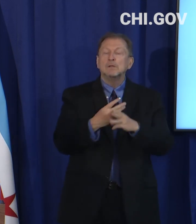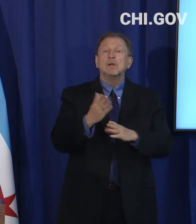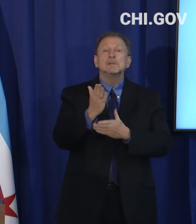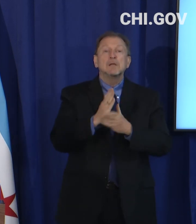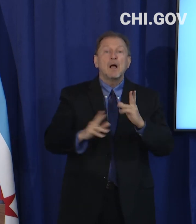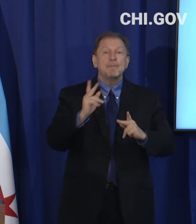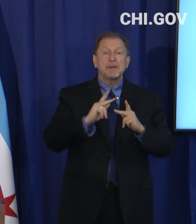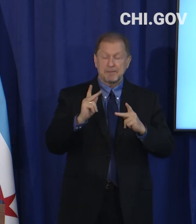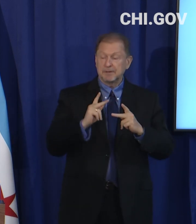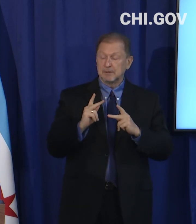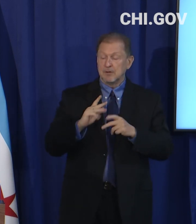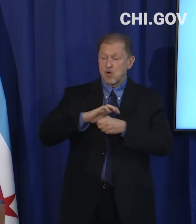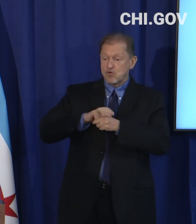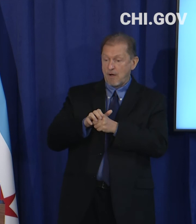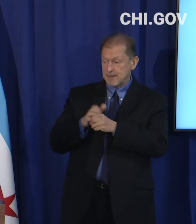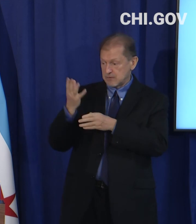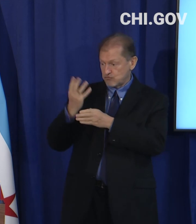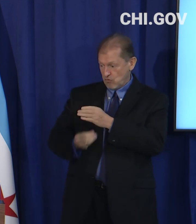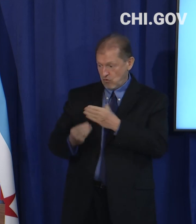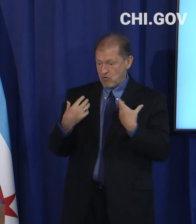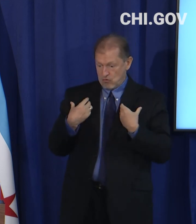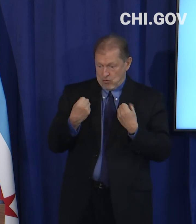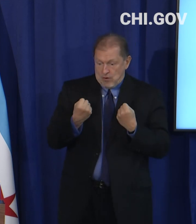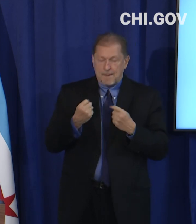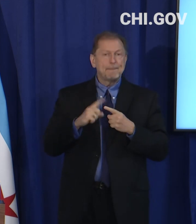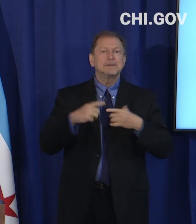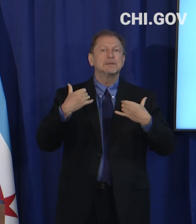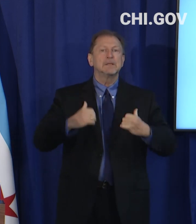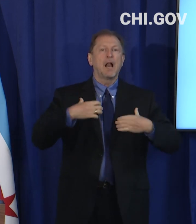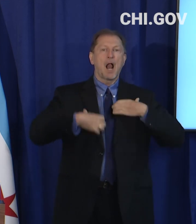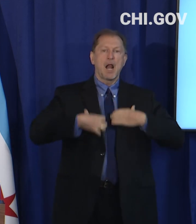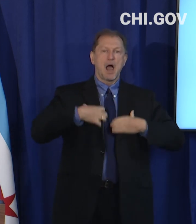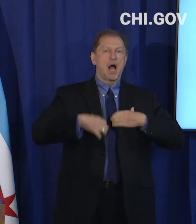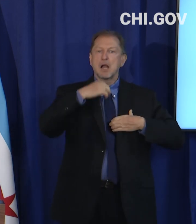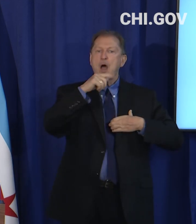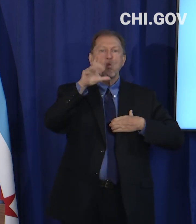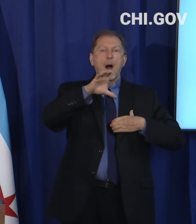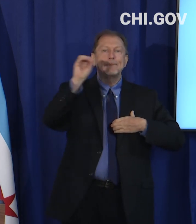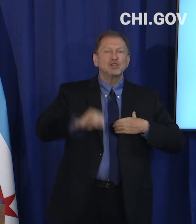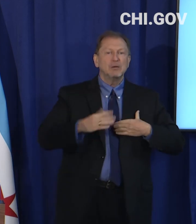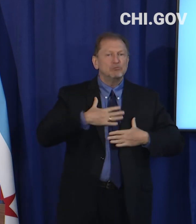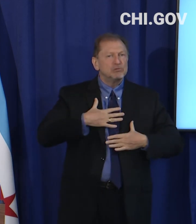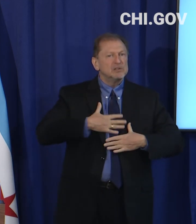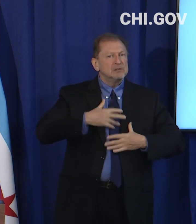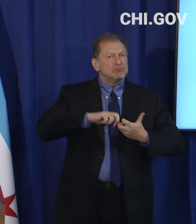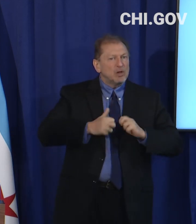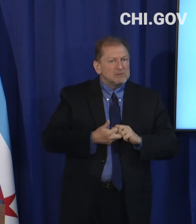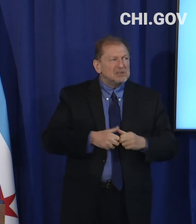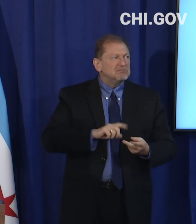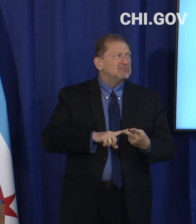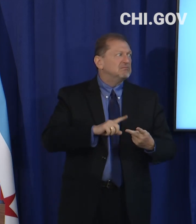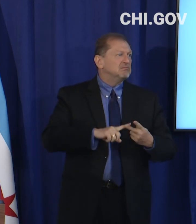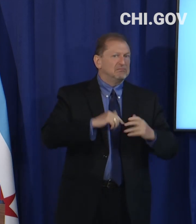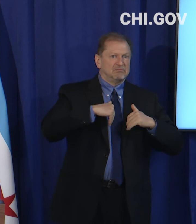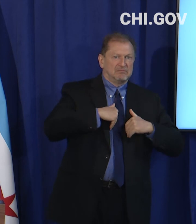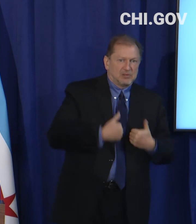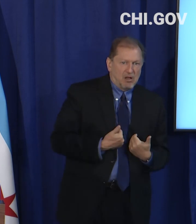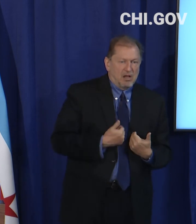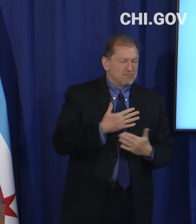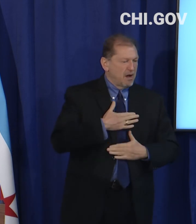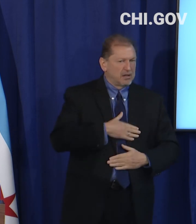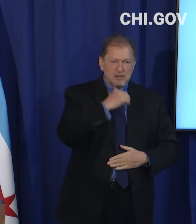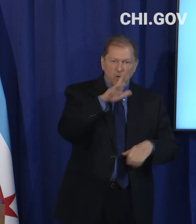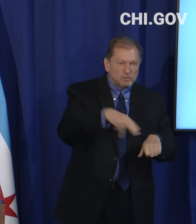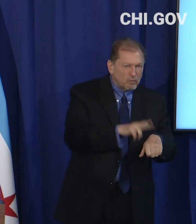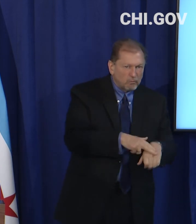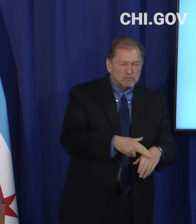from continued trouble breathing, fatigue, migraines, pain and numbness,